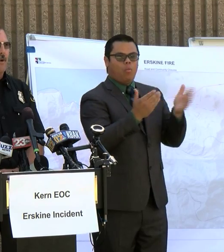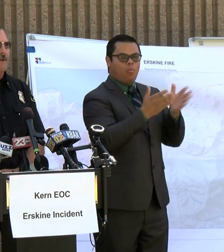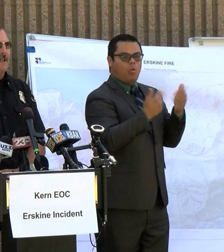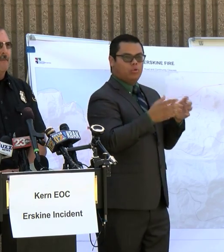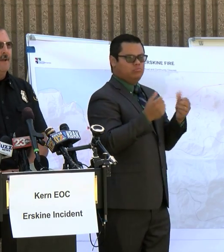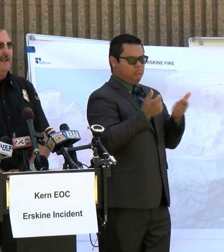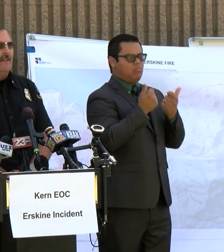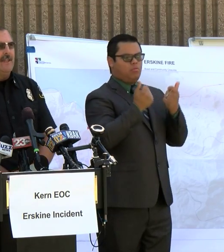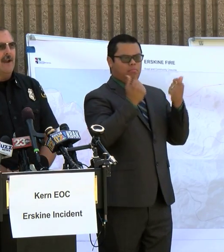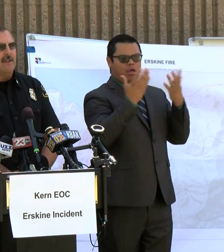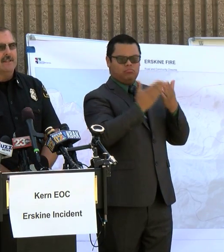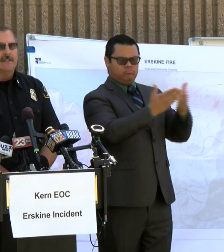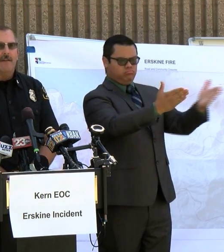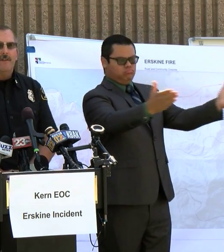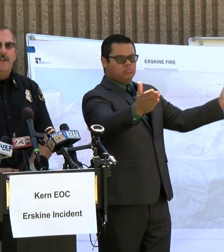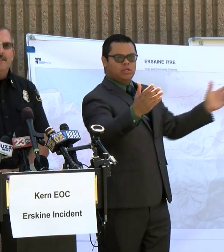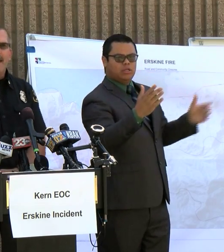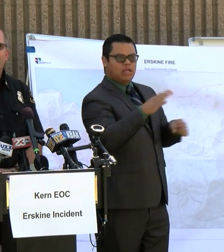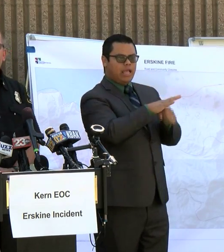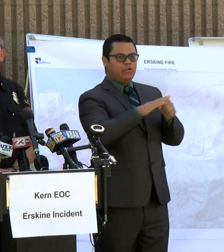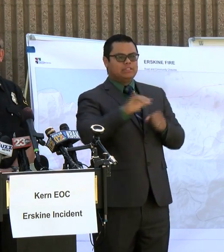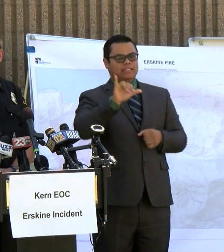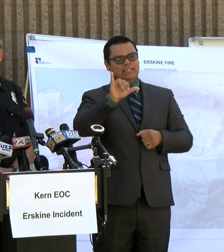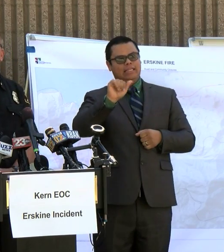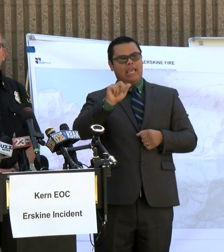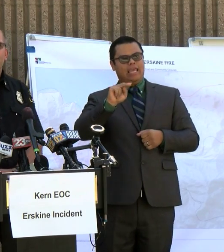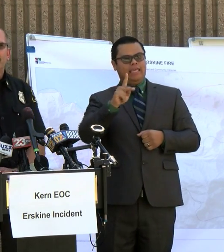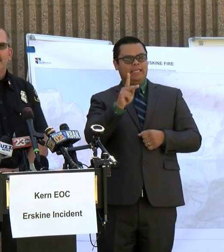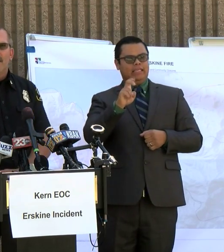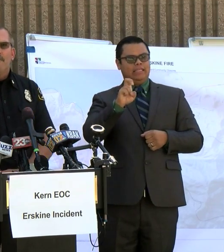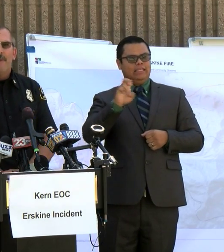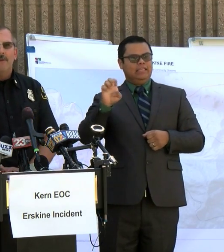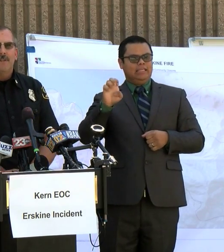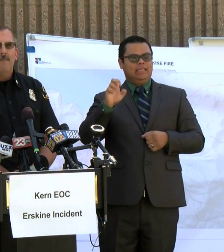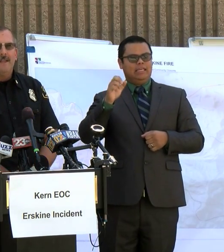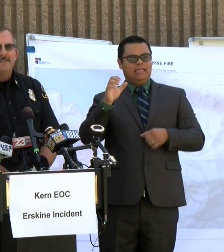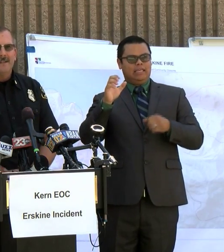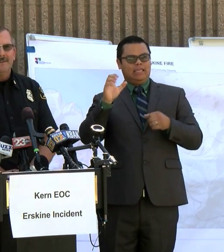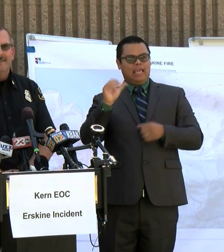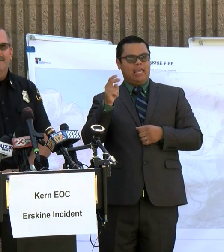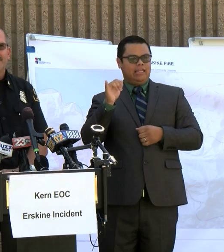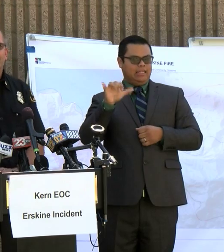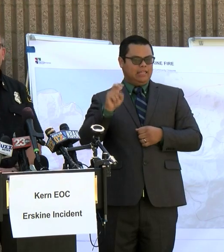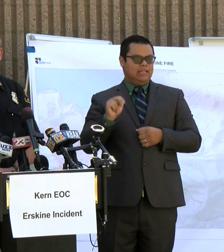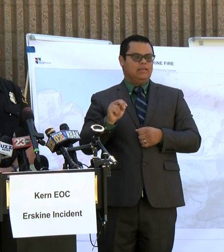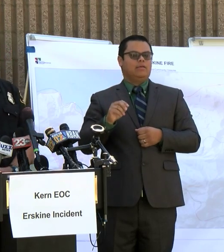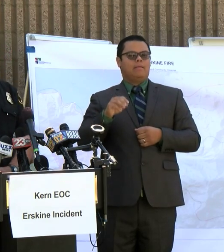areas. We've opened up the areas of Yankee Canyon, Mountain Mesa,